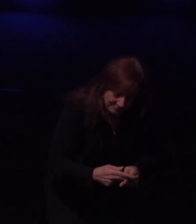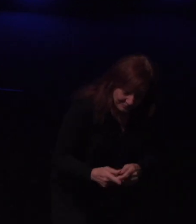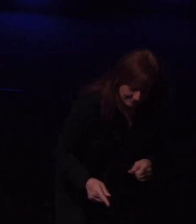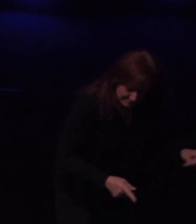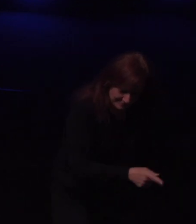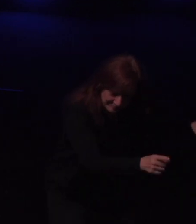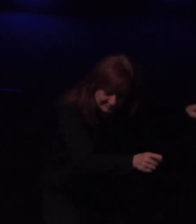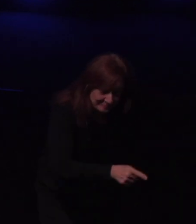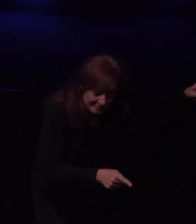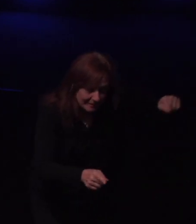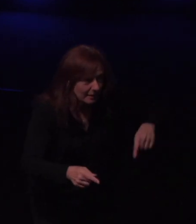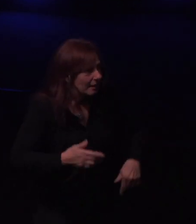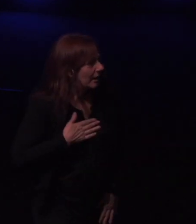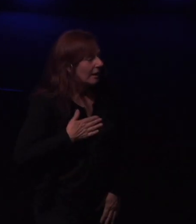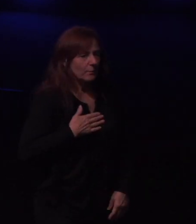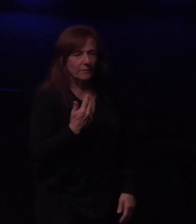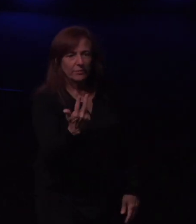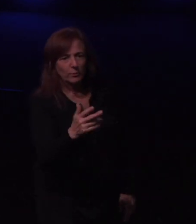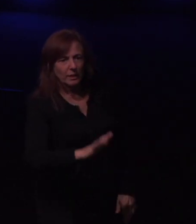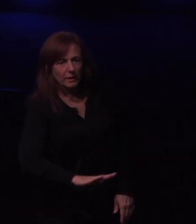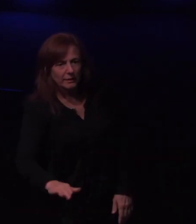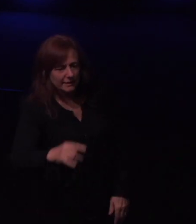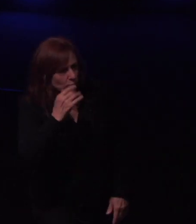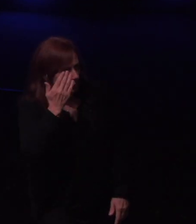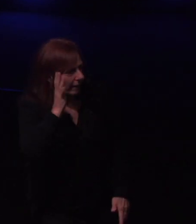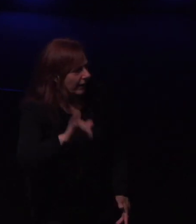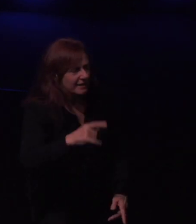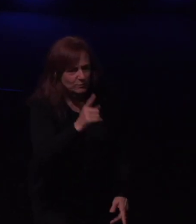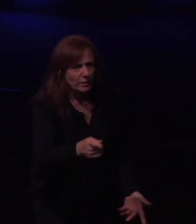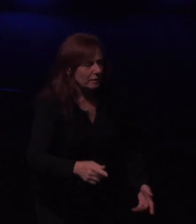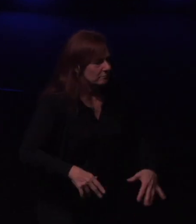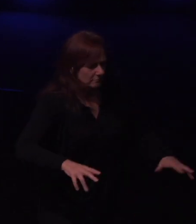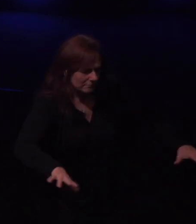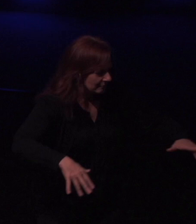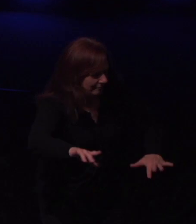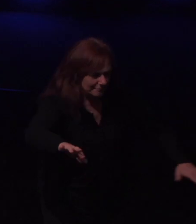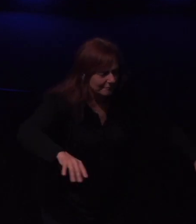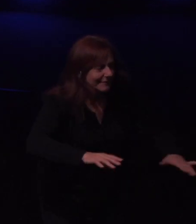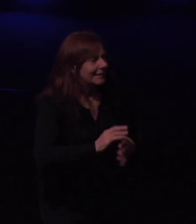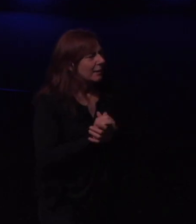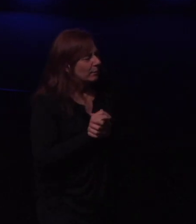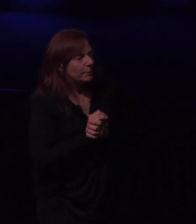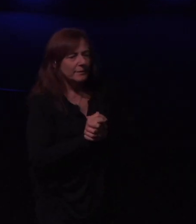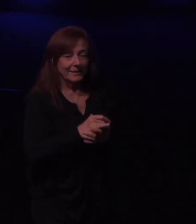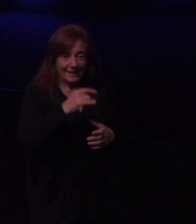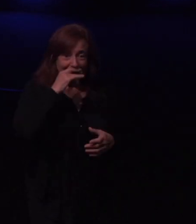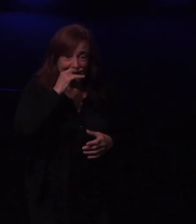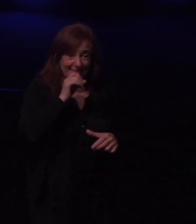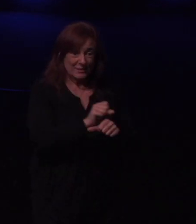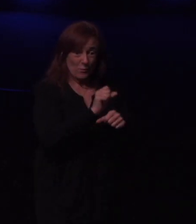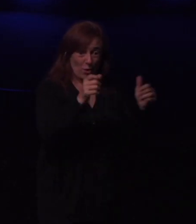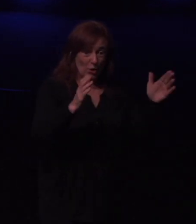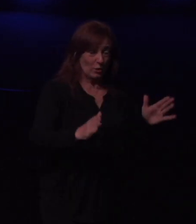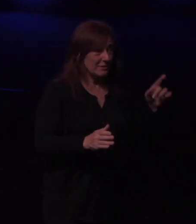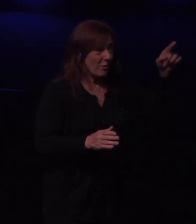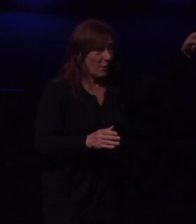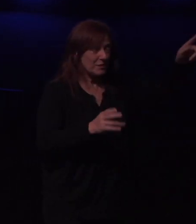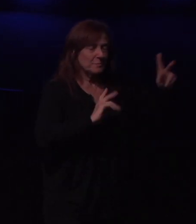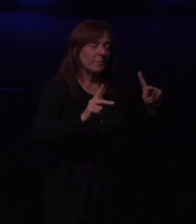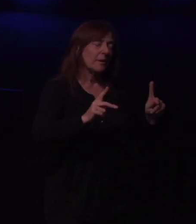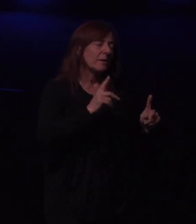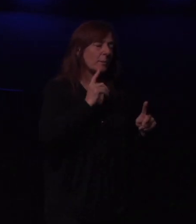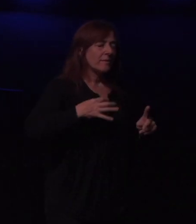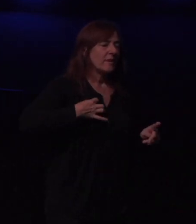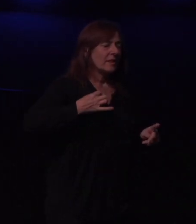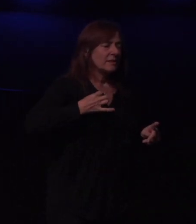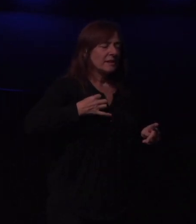they need to go. Oh my goodness, we got three little ones. Y'all know, it's real. And the kids workers, the people who, especially when